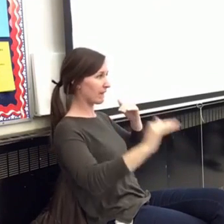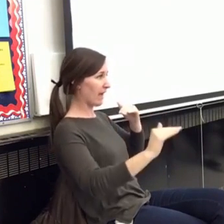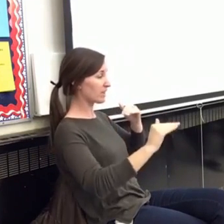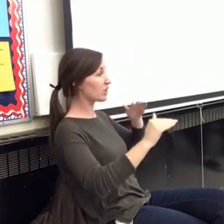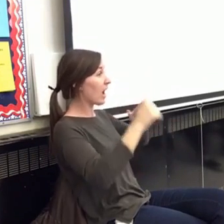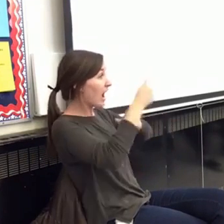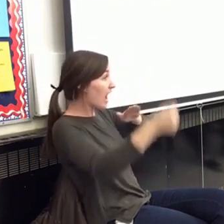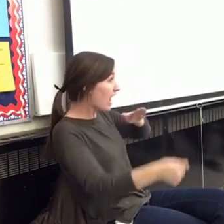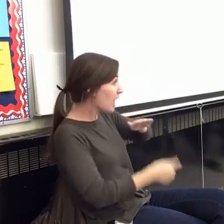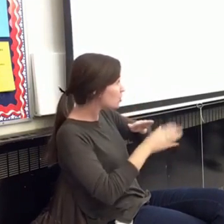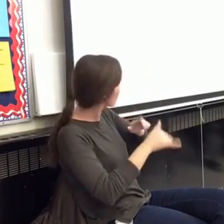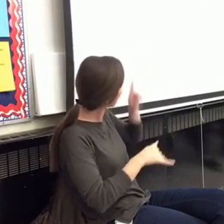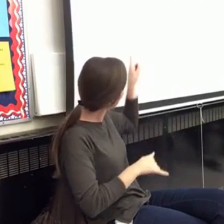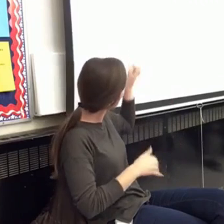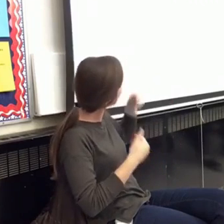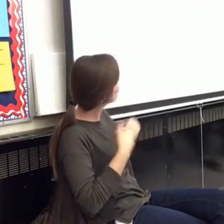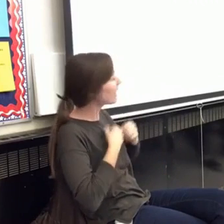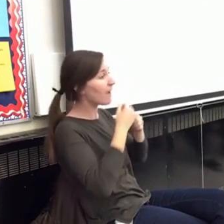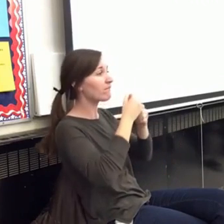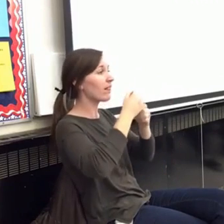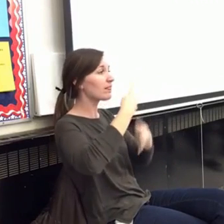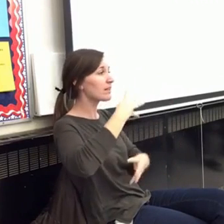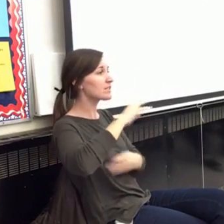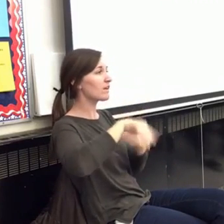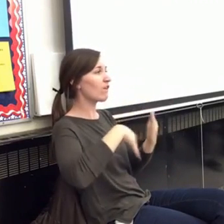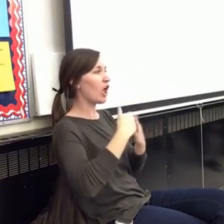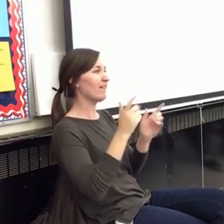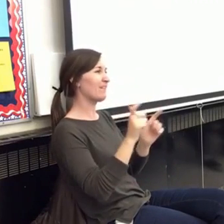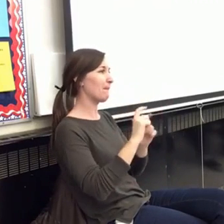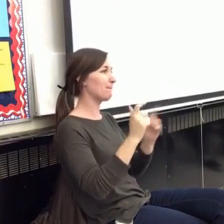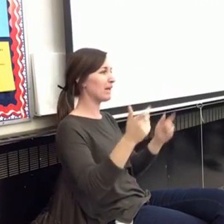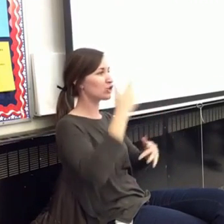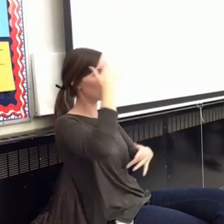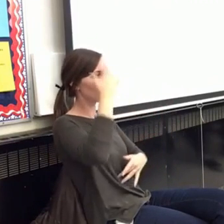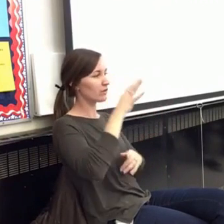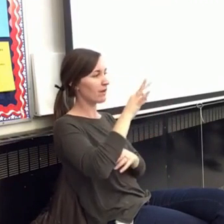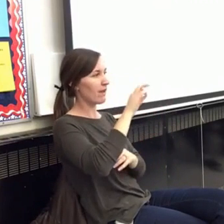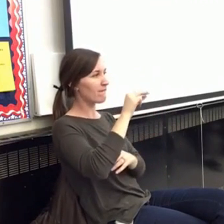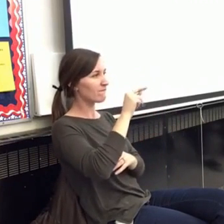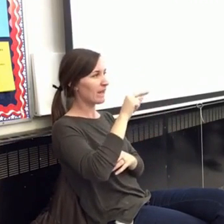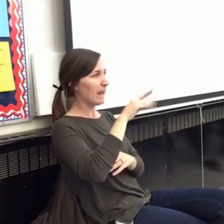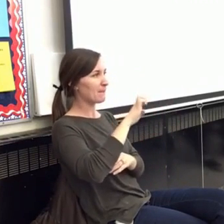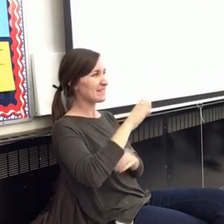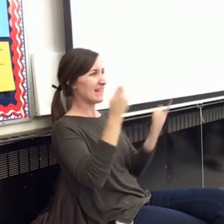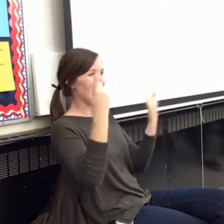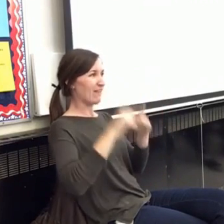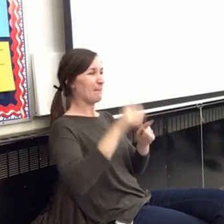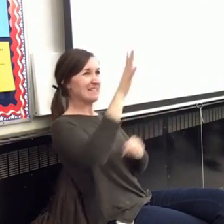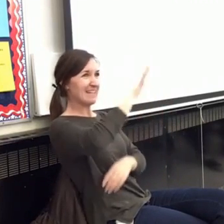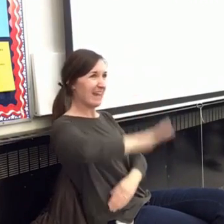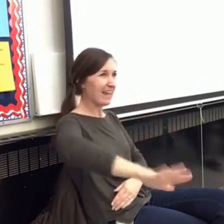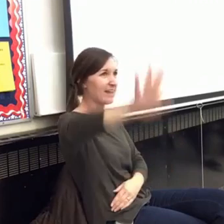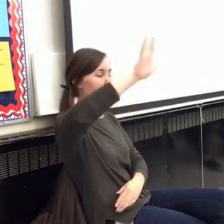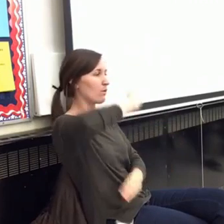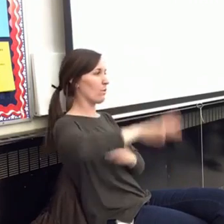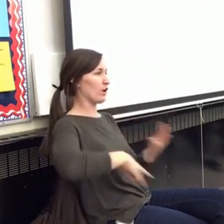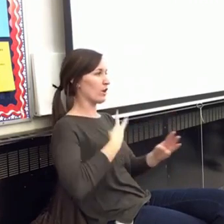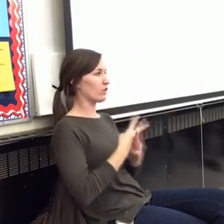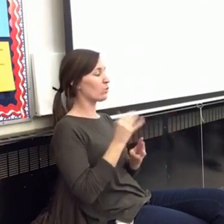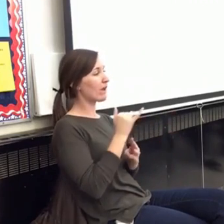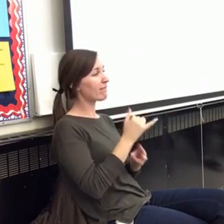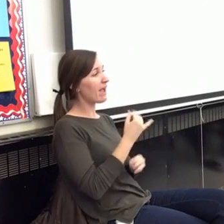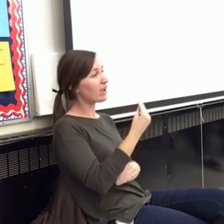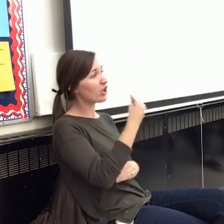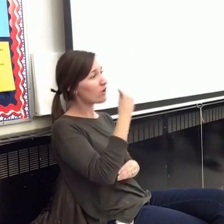Underneath, they actually have a list of all the major famines that have ever happened in the world. And anytime there's a famine or an outbreak where food